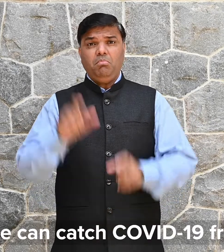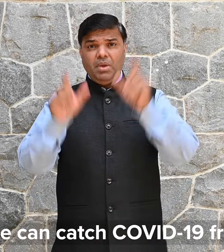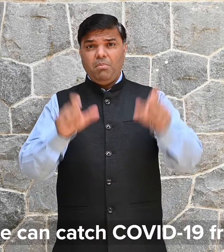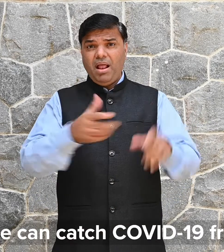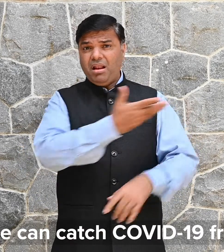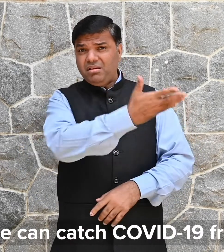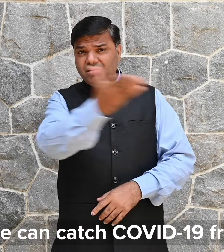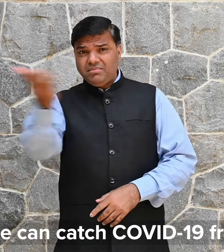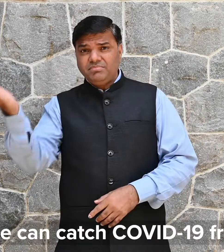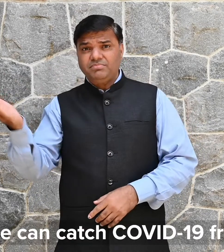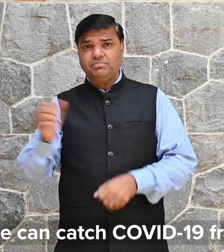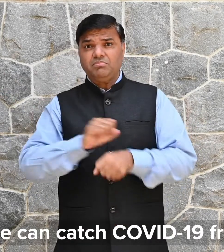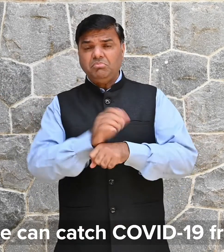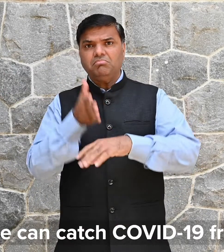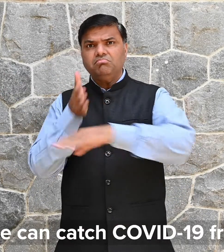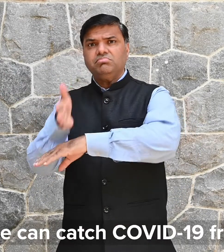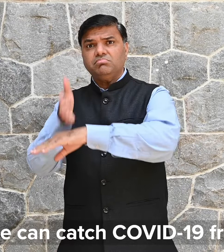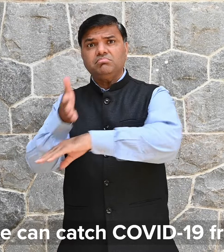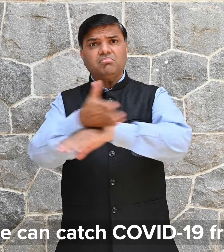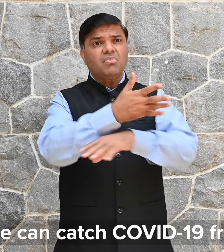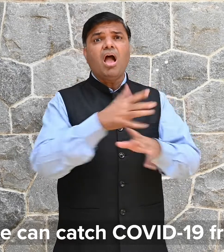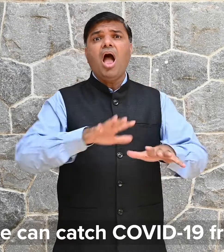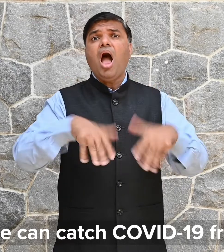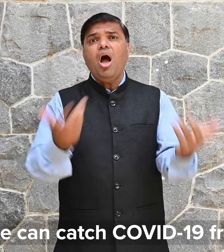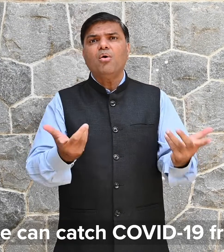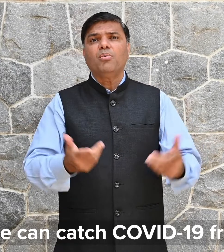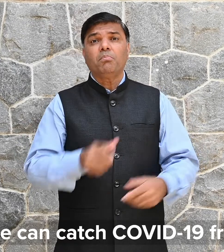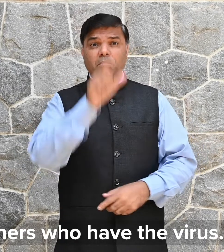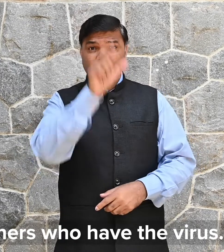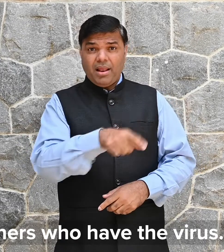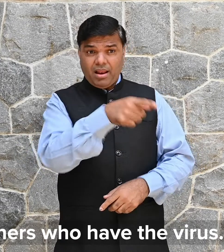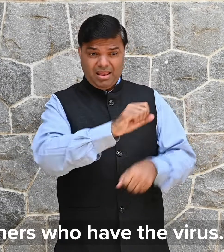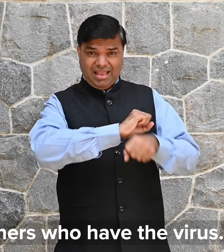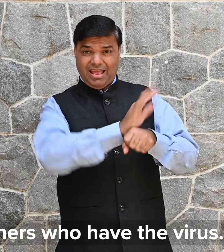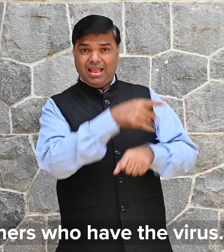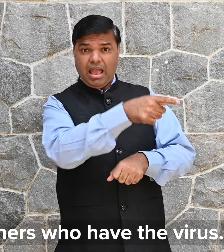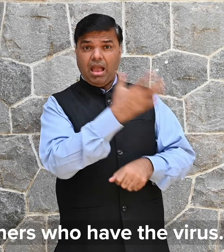People can catch COVID-19 from others who have the virus.